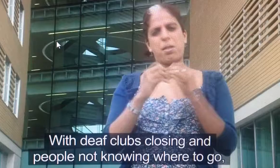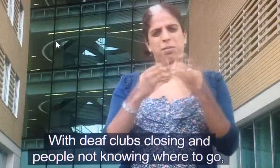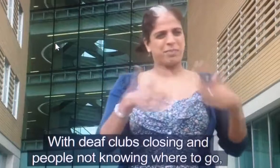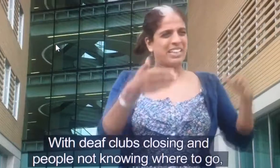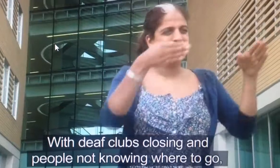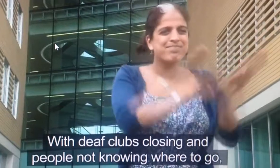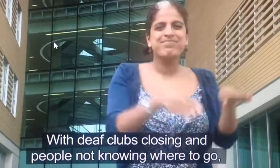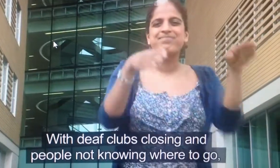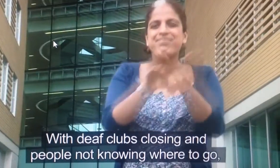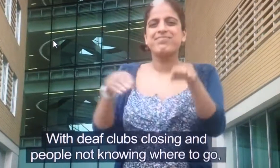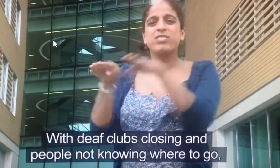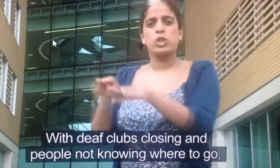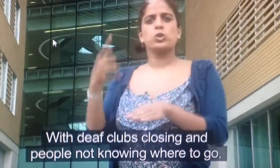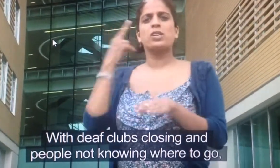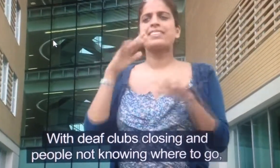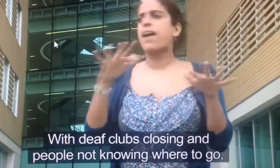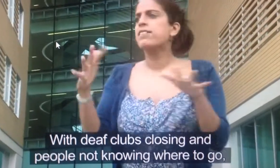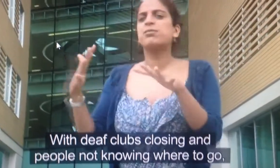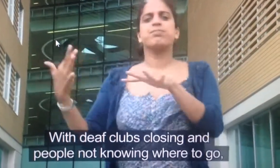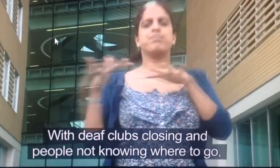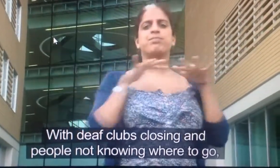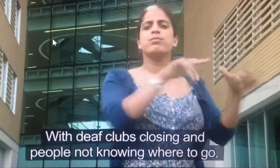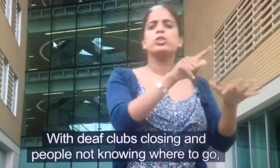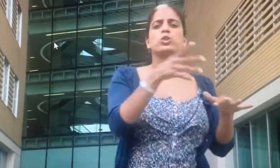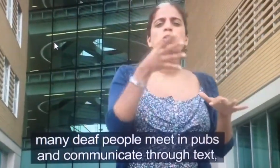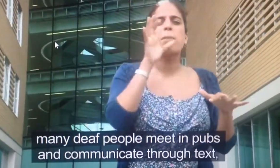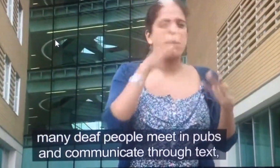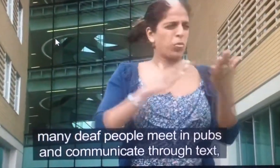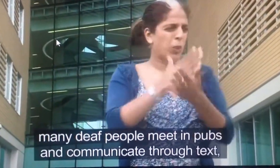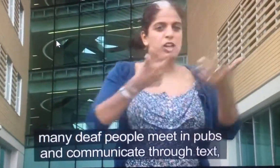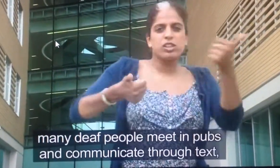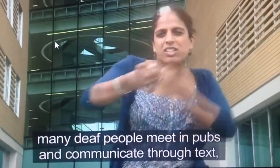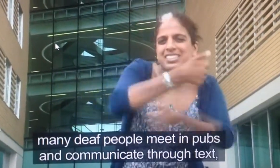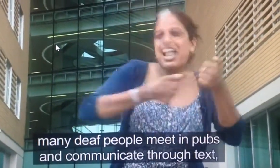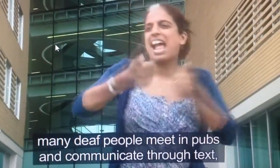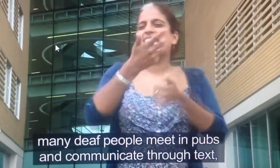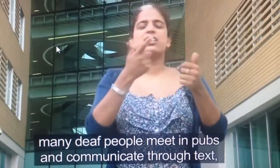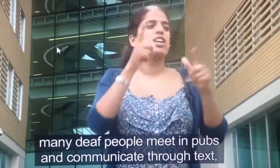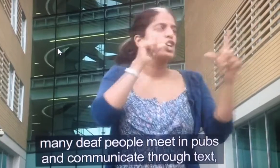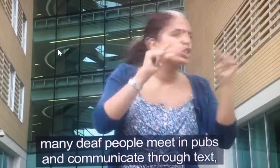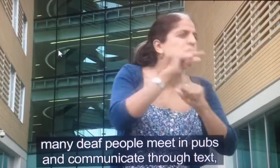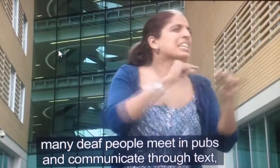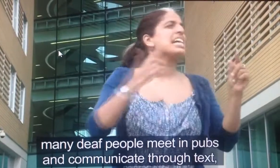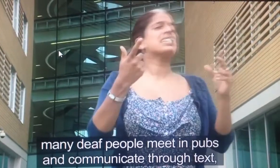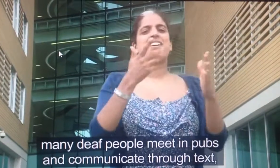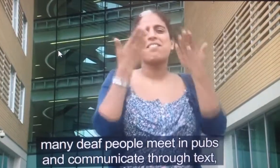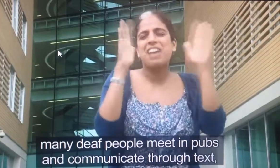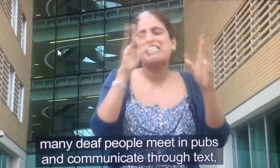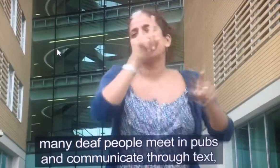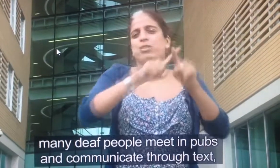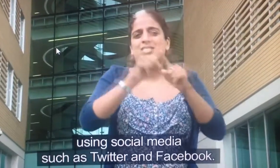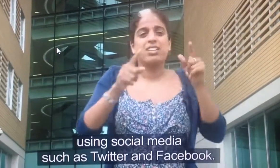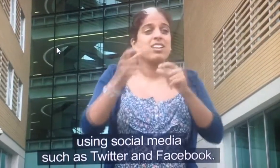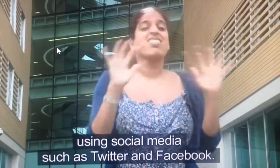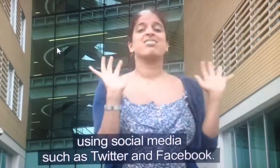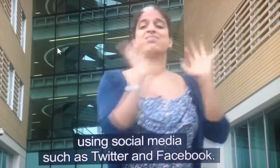With deaf clubs closing and people not knowing where to go, many deaf people meet in pubs and communicate through text using social media